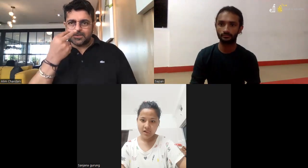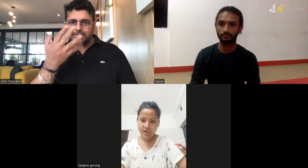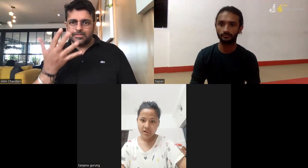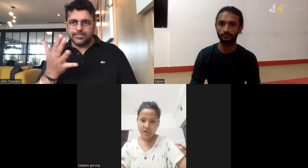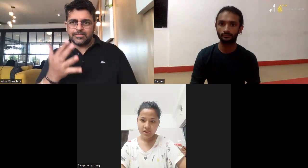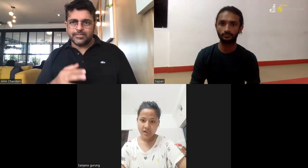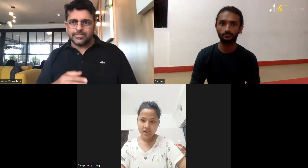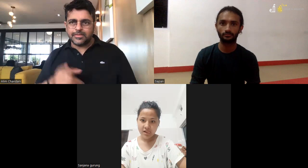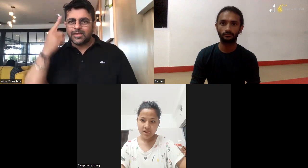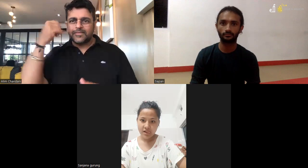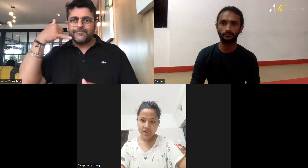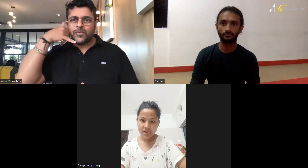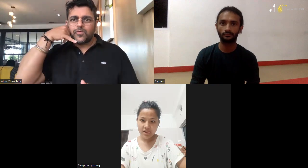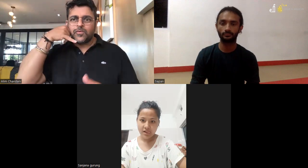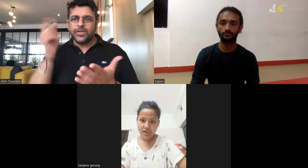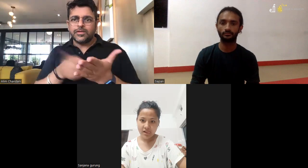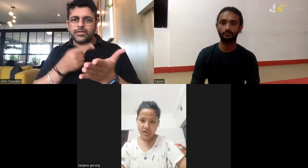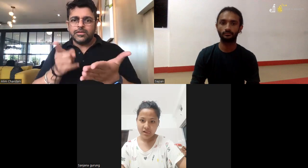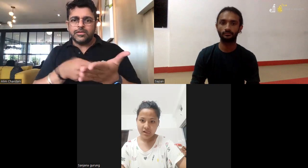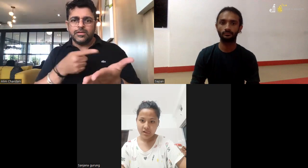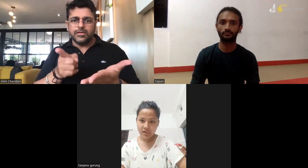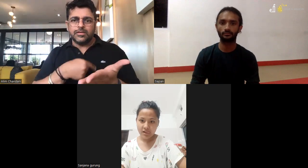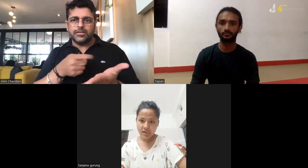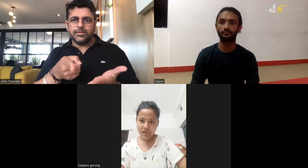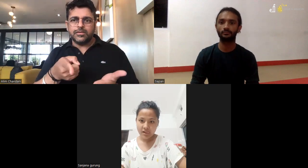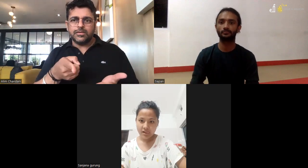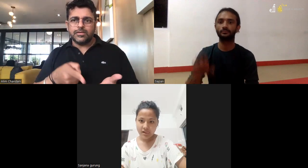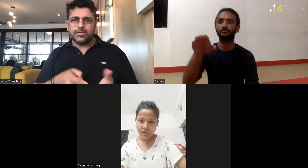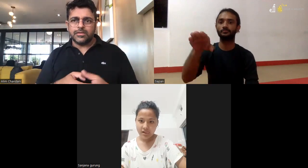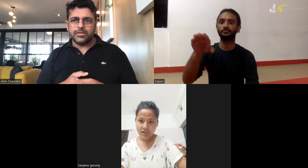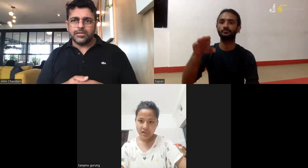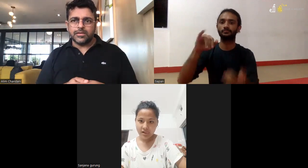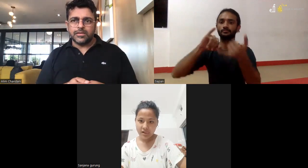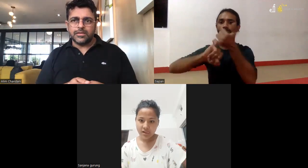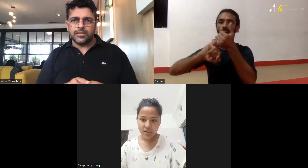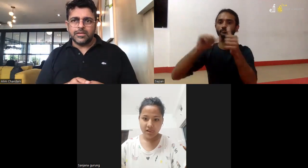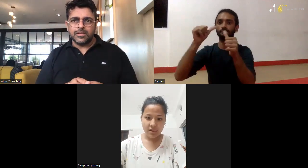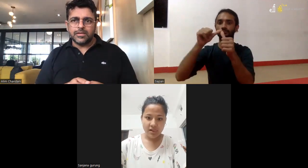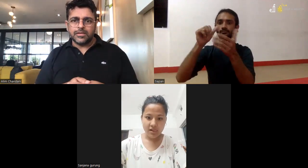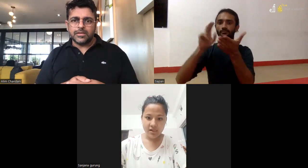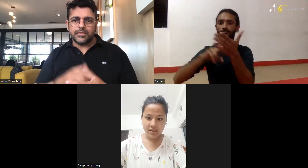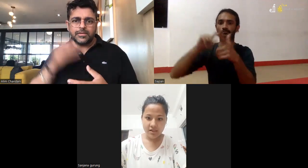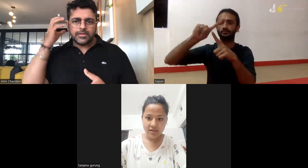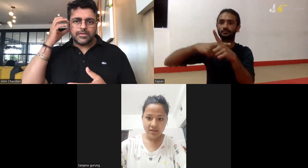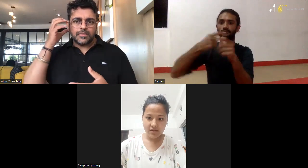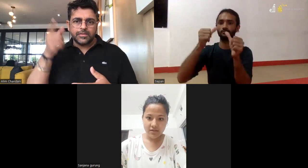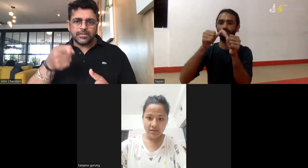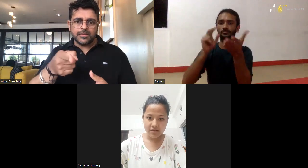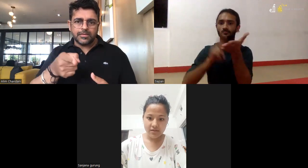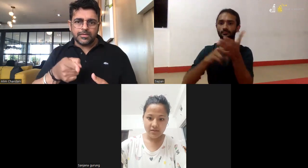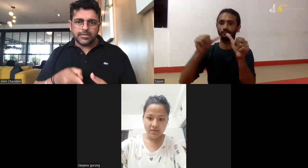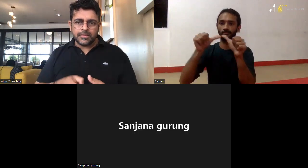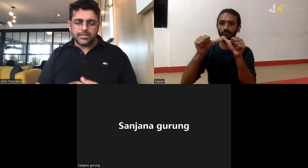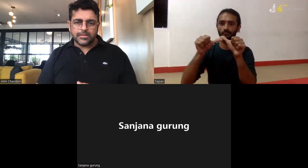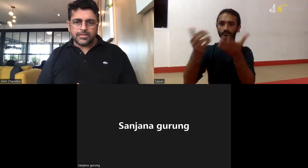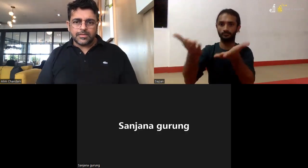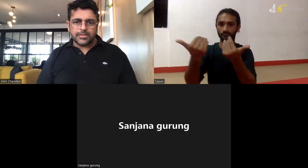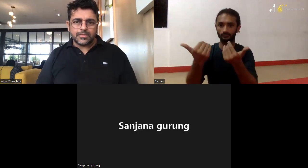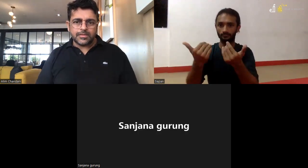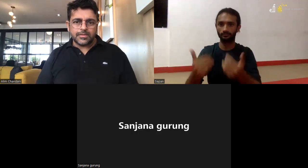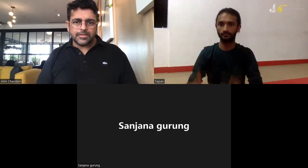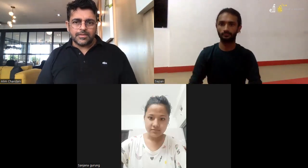Now, for the people who still have queries and you would like to ask, and we can note down your queries,